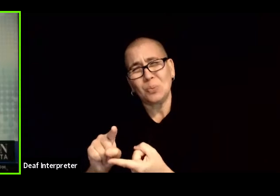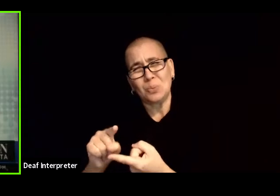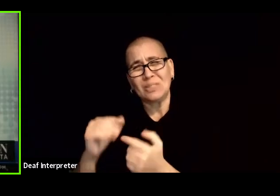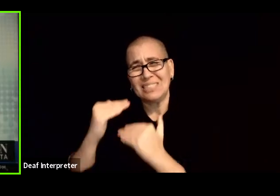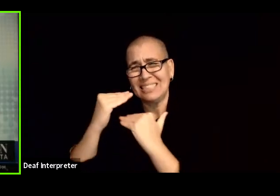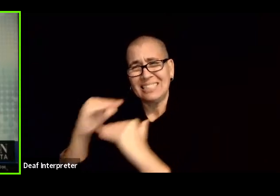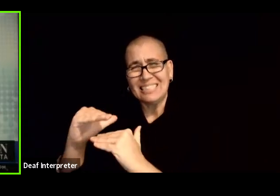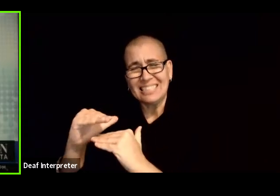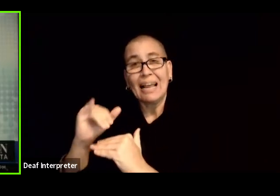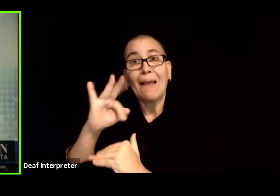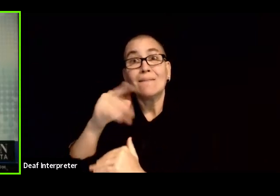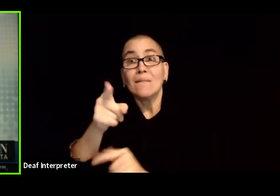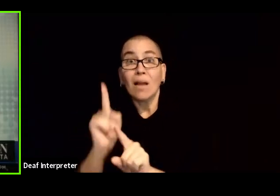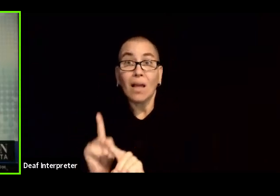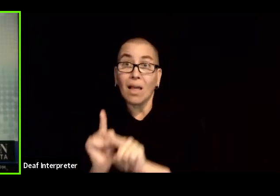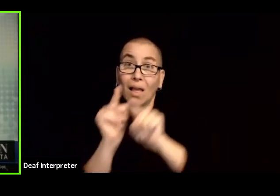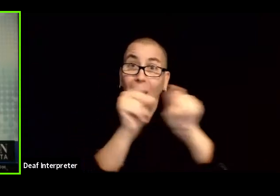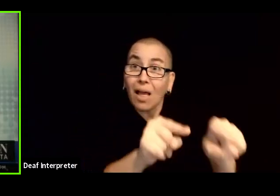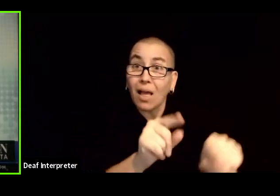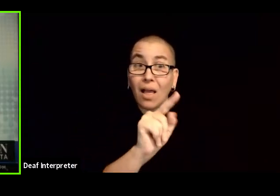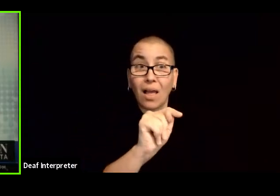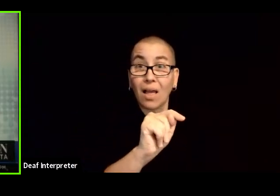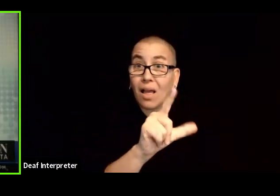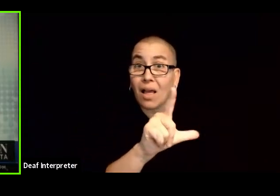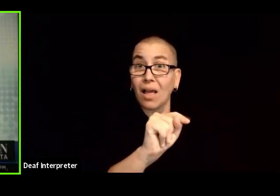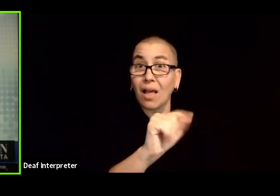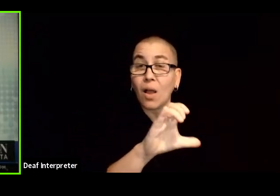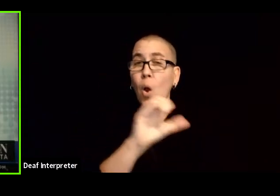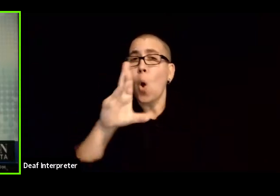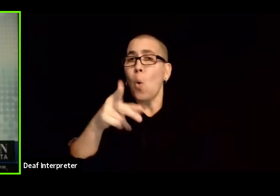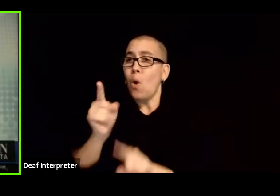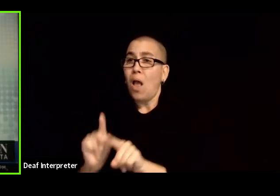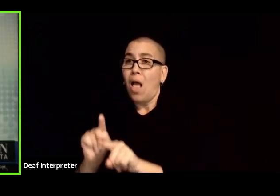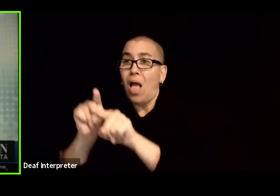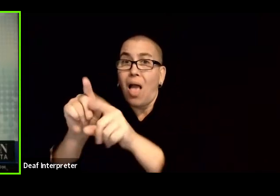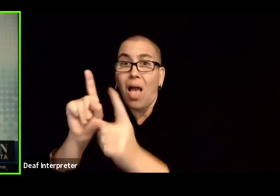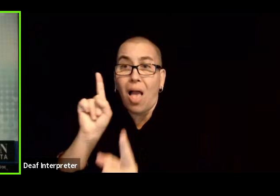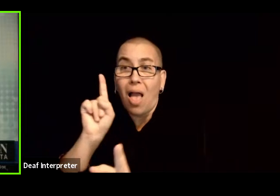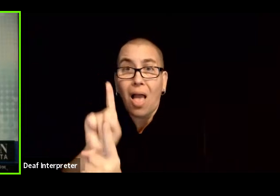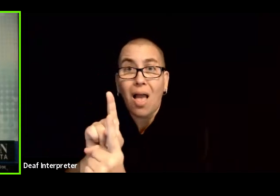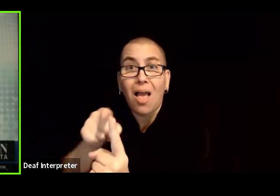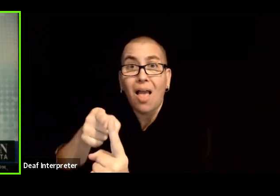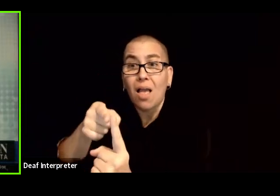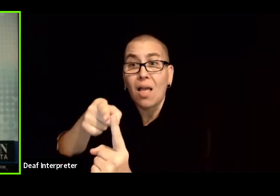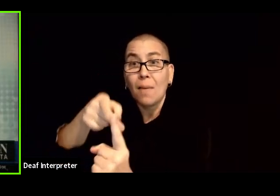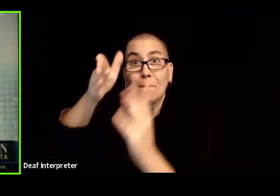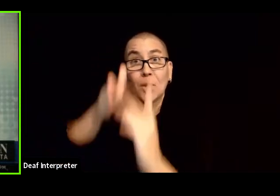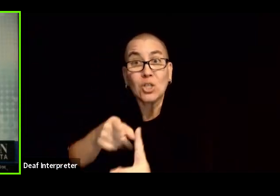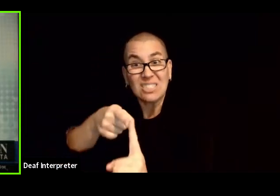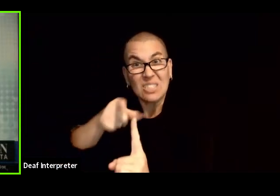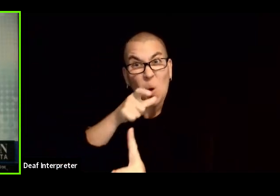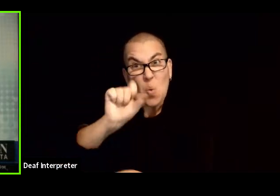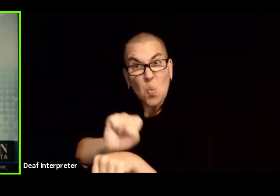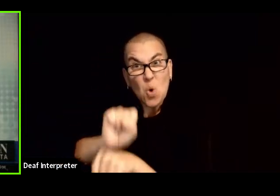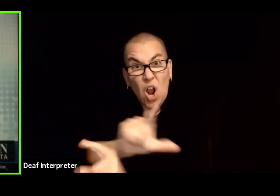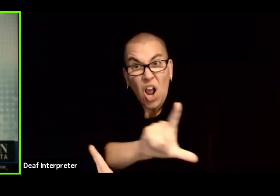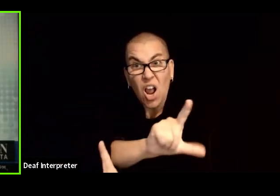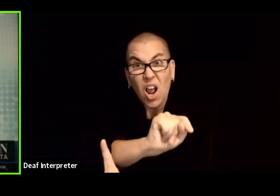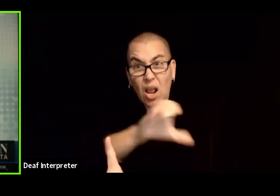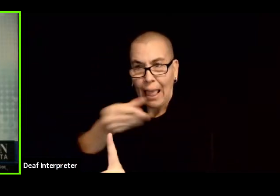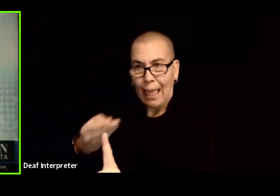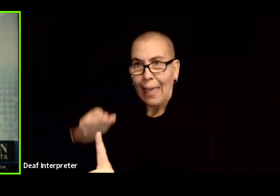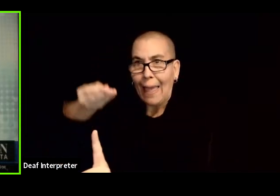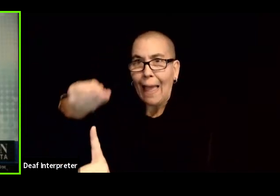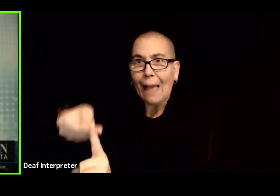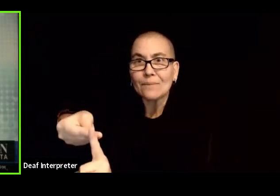their community who works in a long-term care facility, or spread it to someone that they know who has a connection to